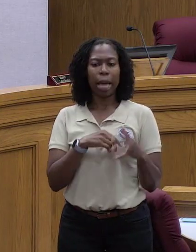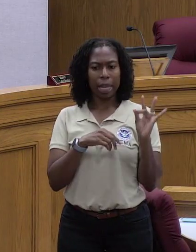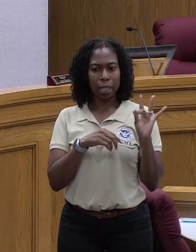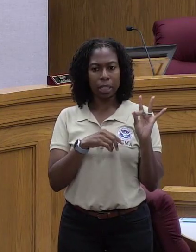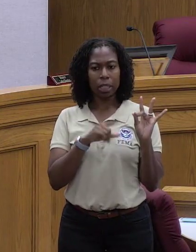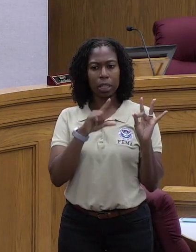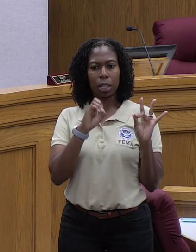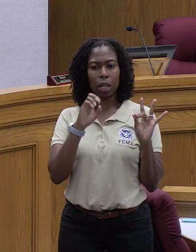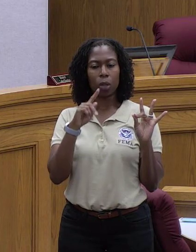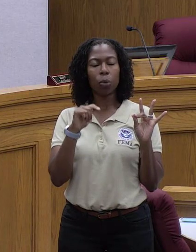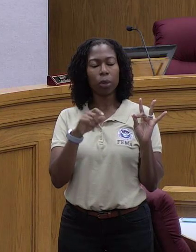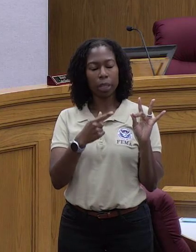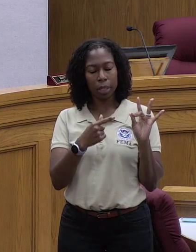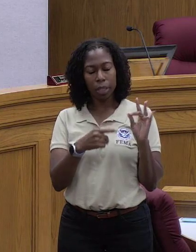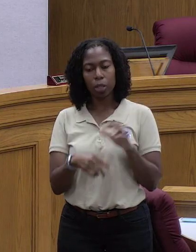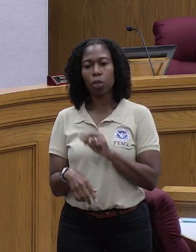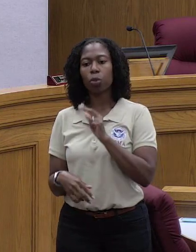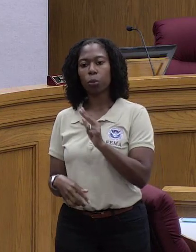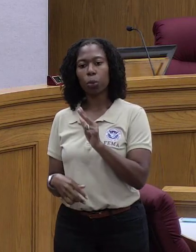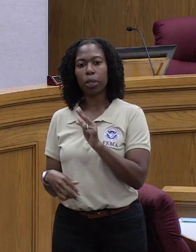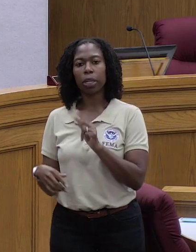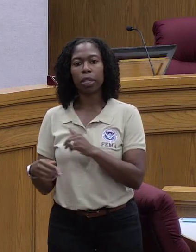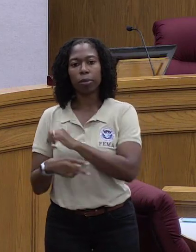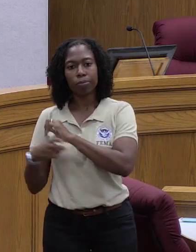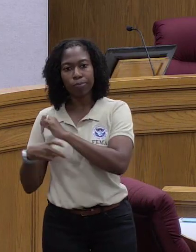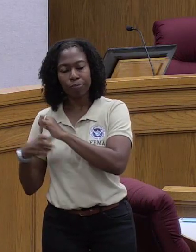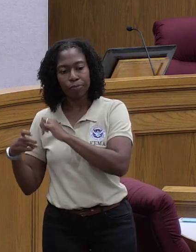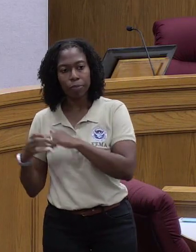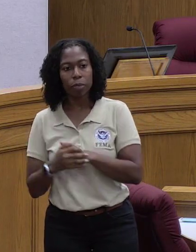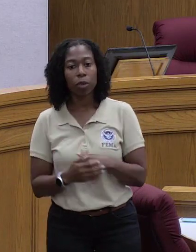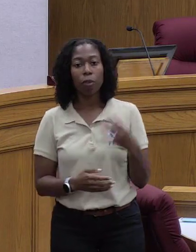for domestic violence, a home invasion,